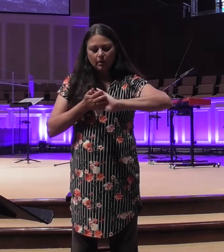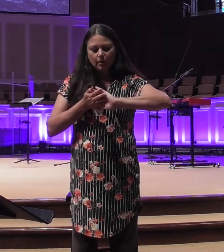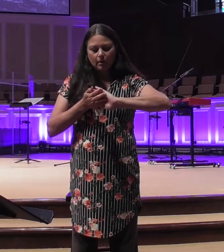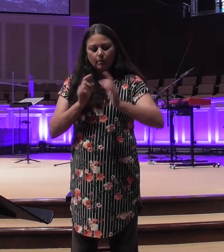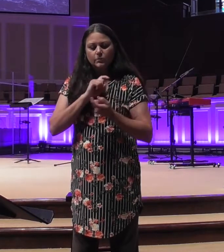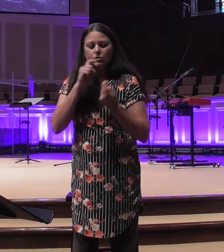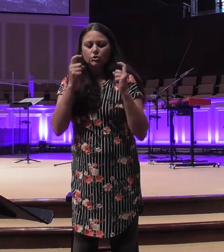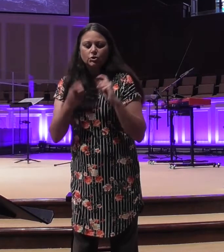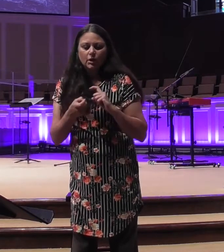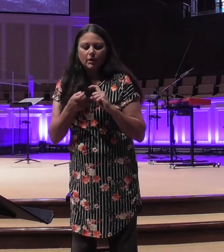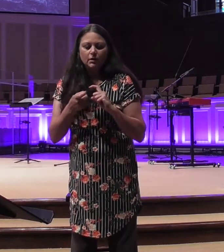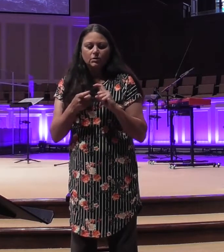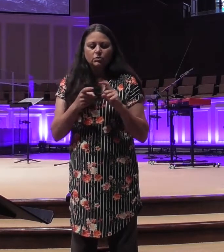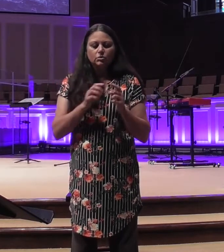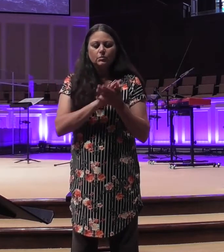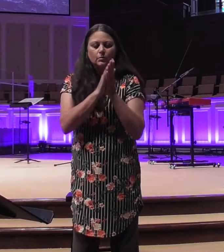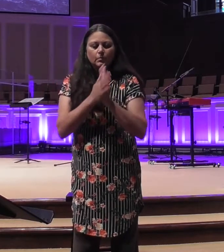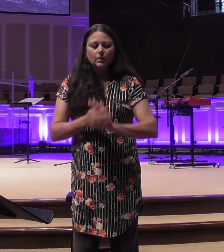Son,